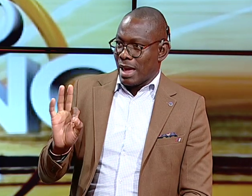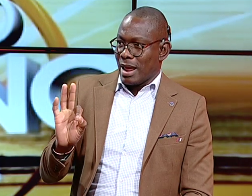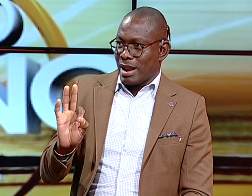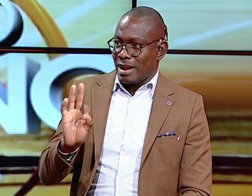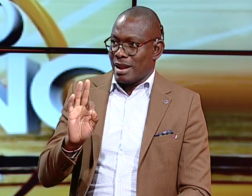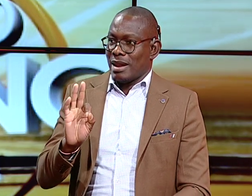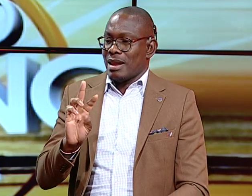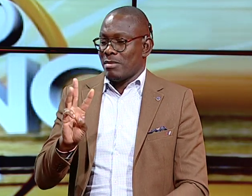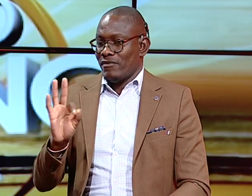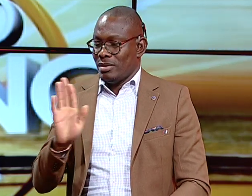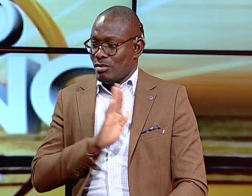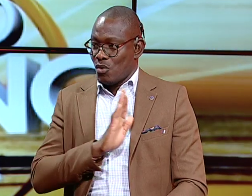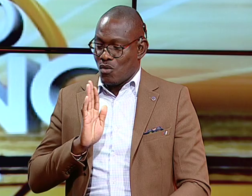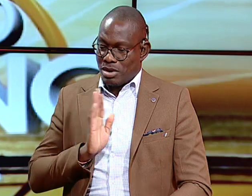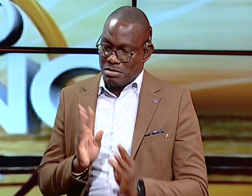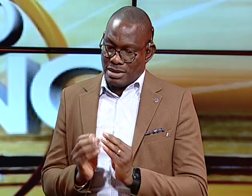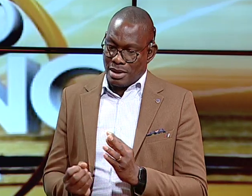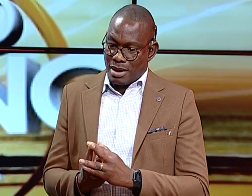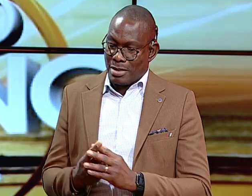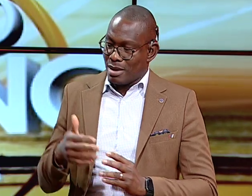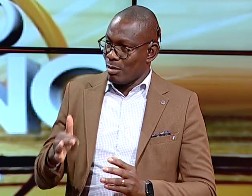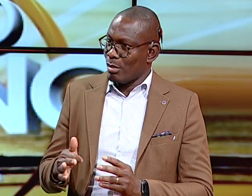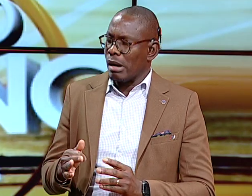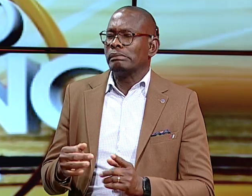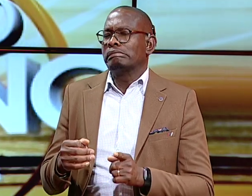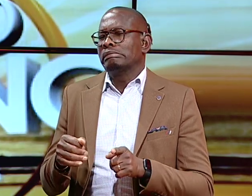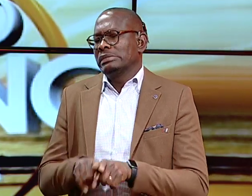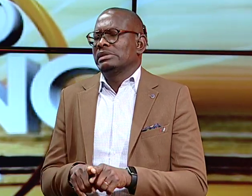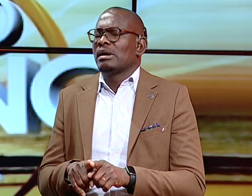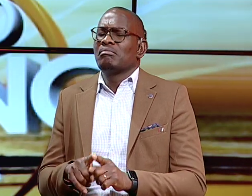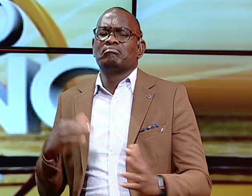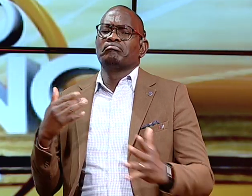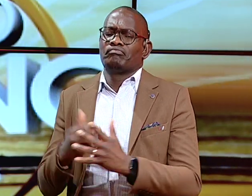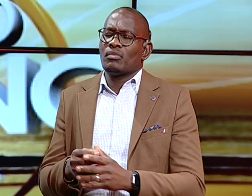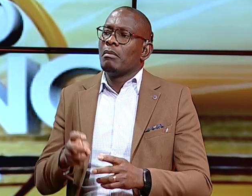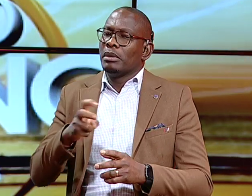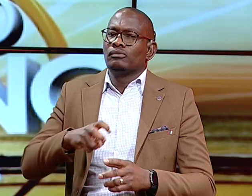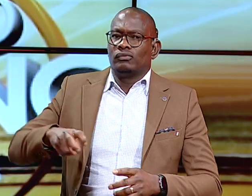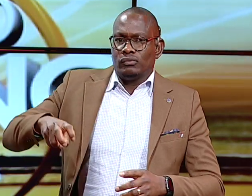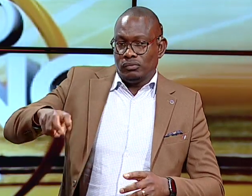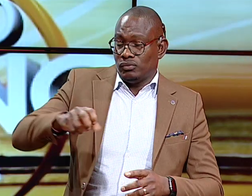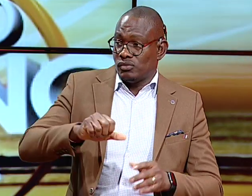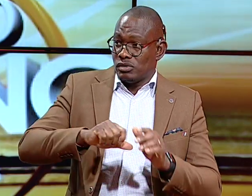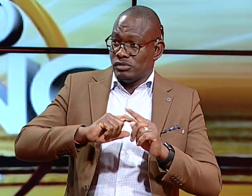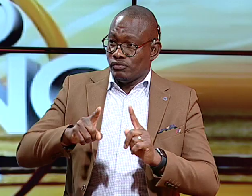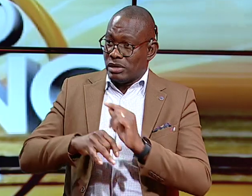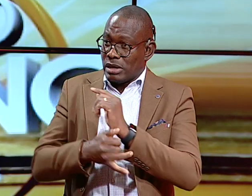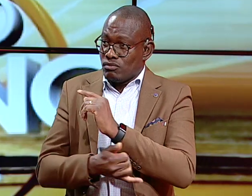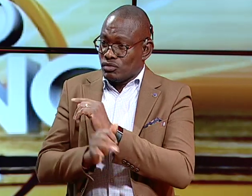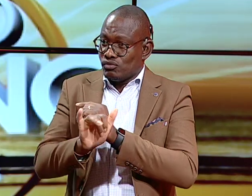The 129th WFD board meeting happened here in Namibia. And so